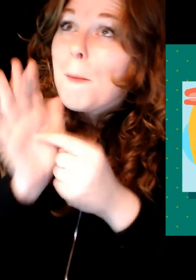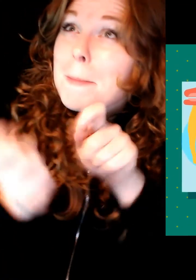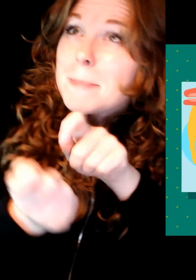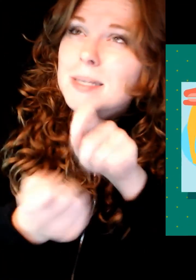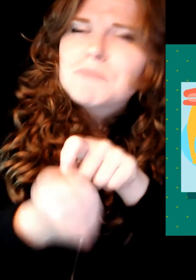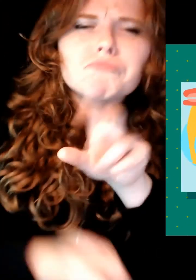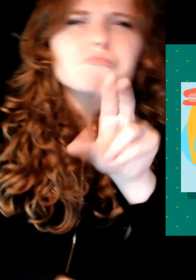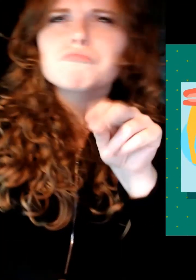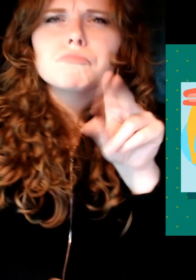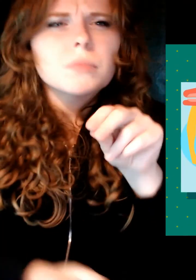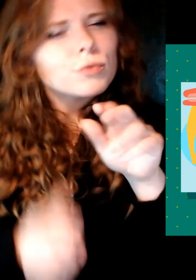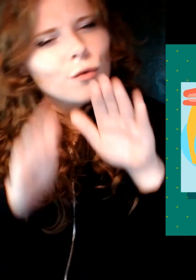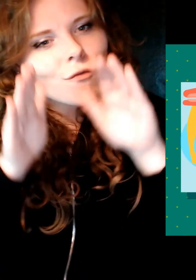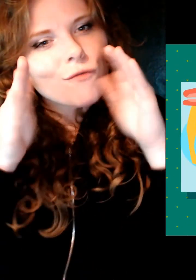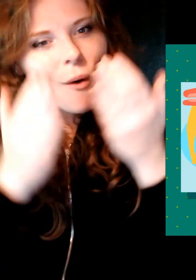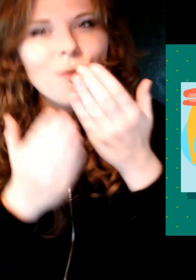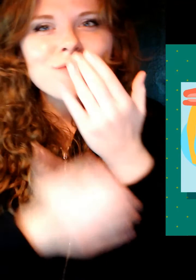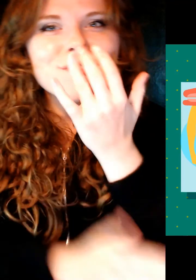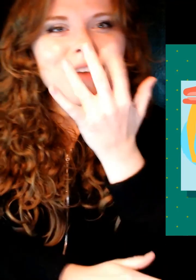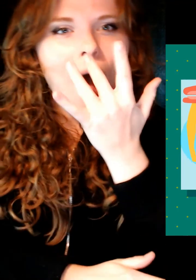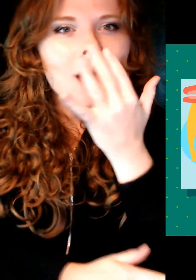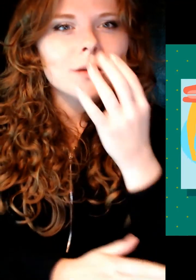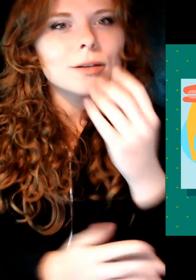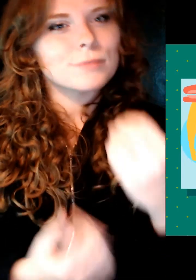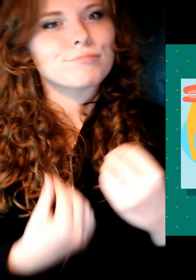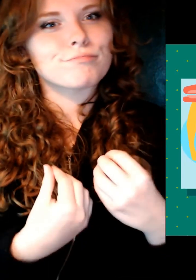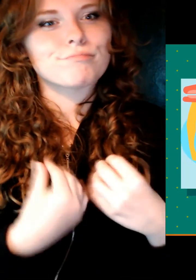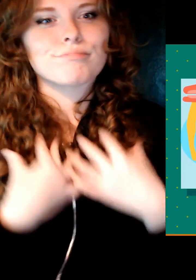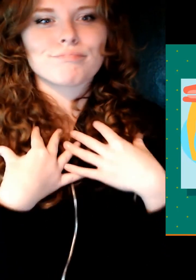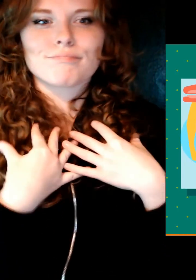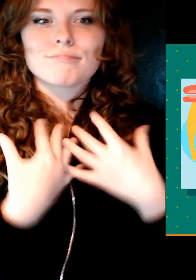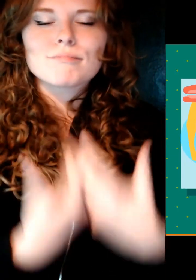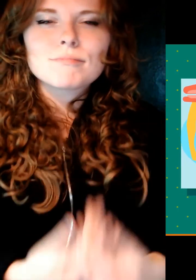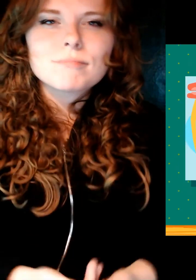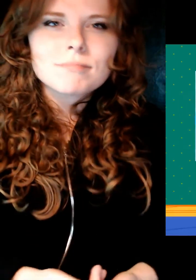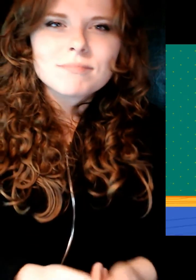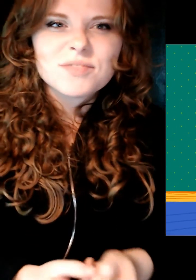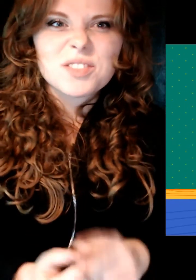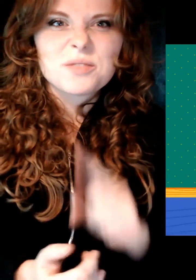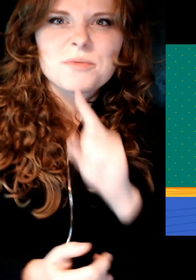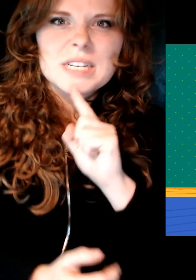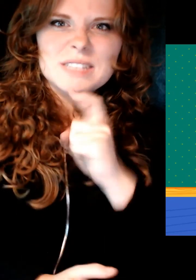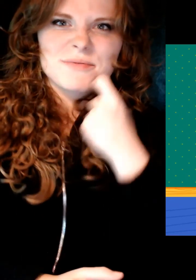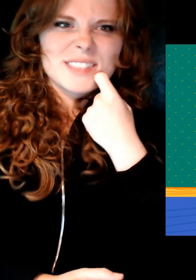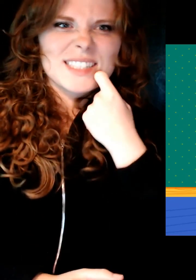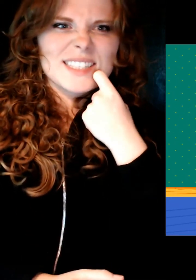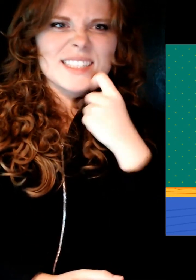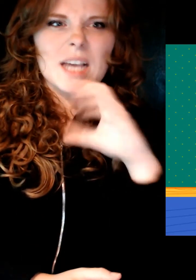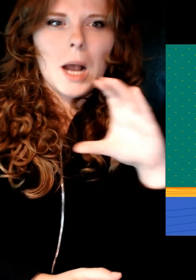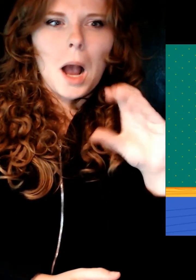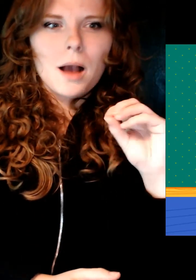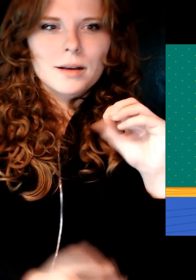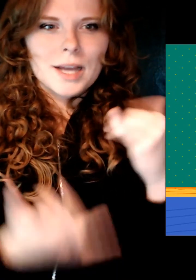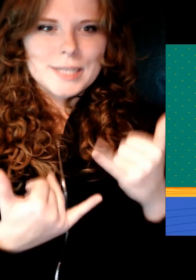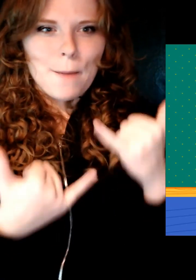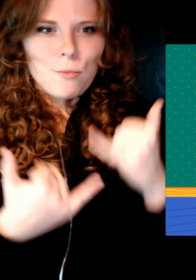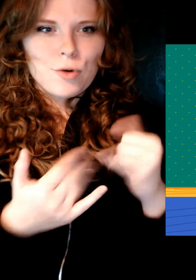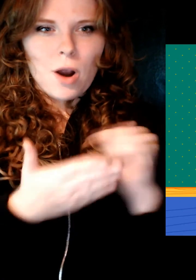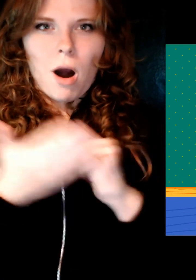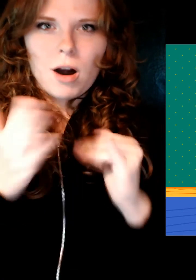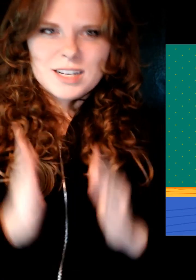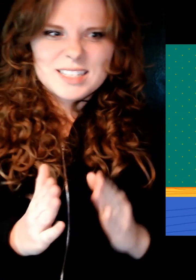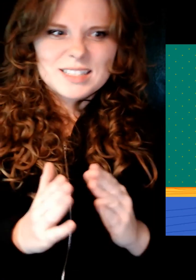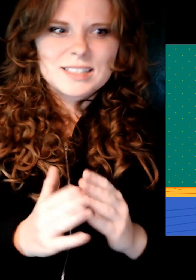just wanted you to focus on the colors and their effects. More recently, contemporary artists like Jen Stark and Anish Kapoor